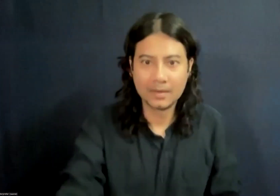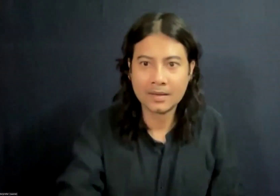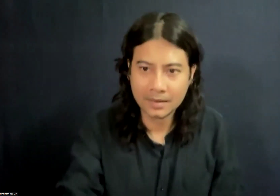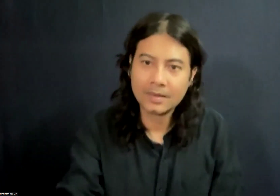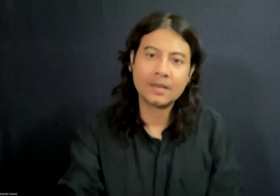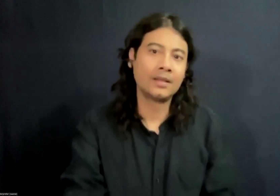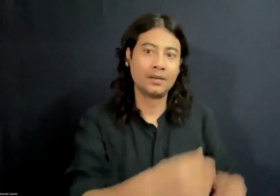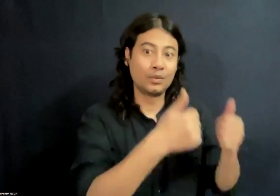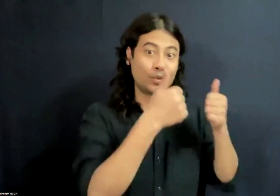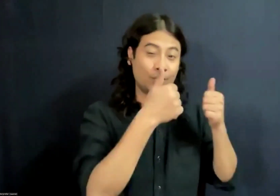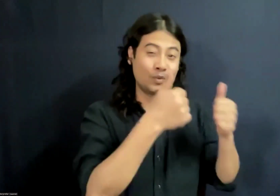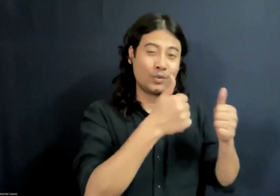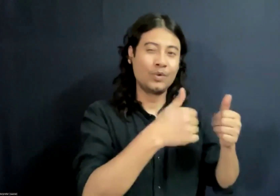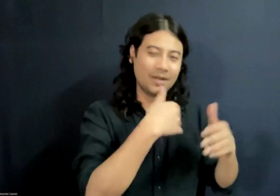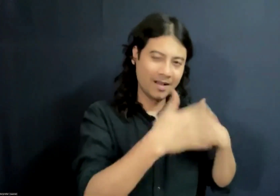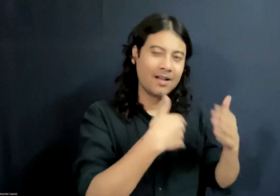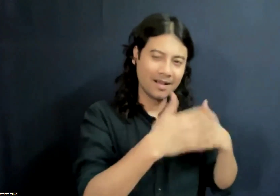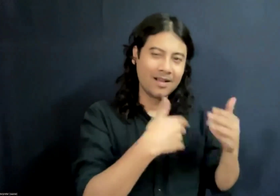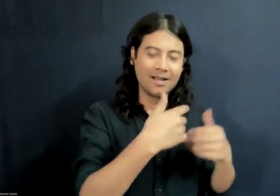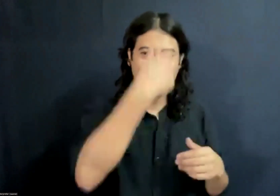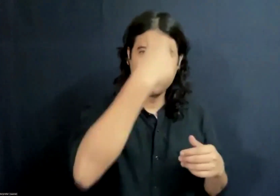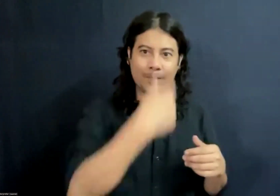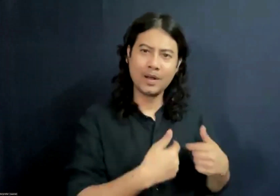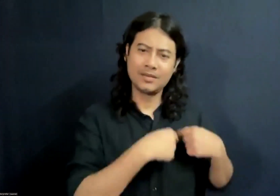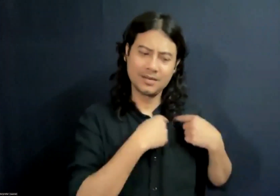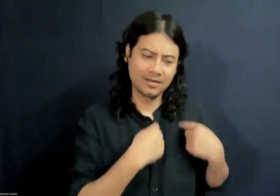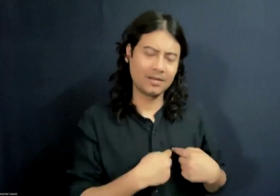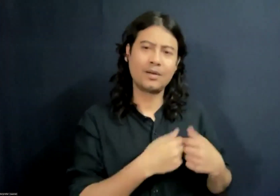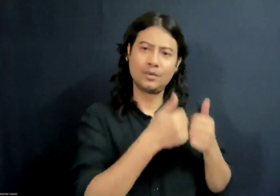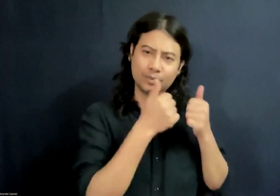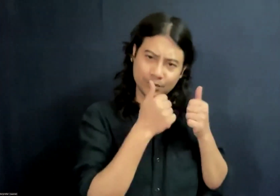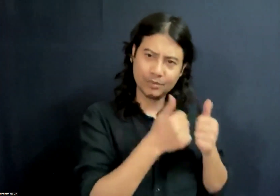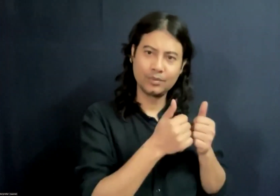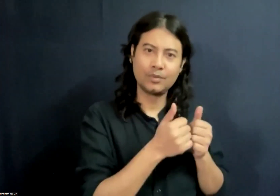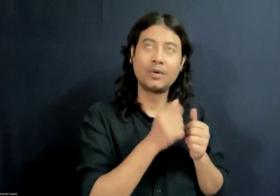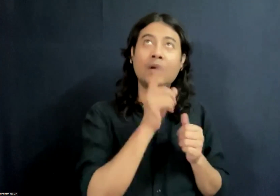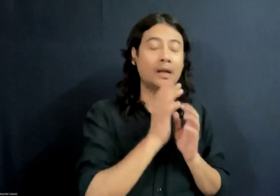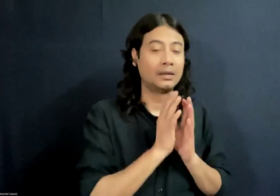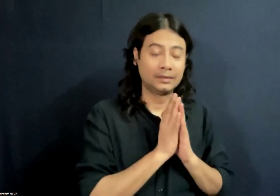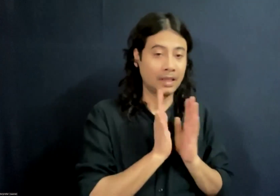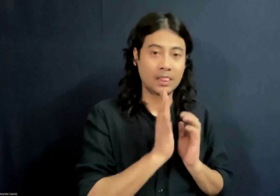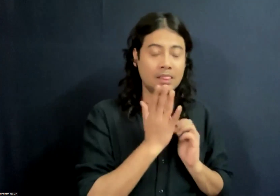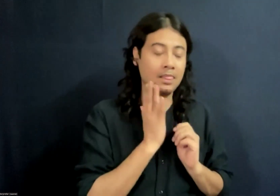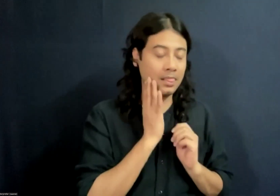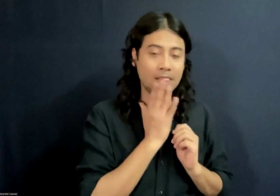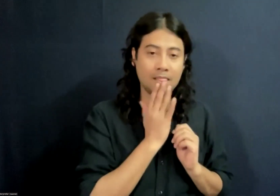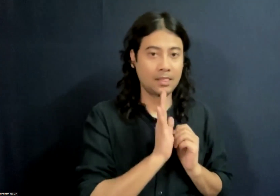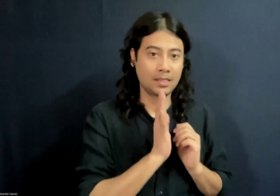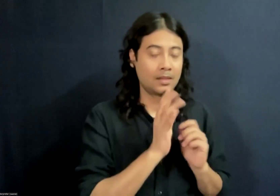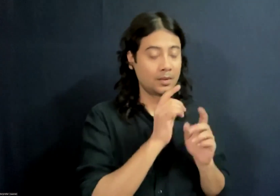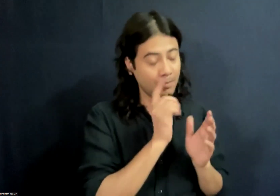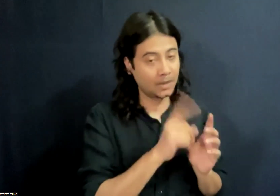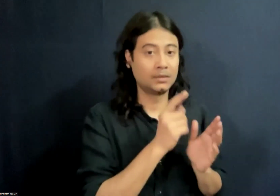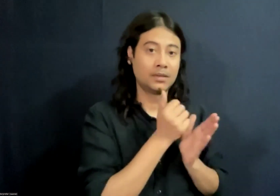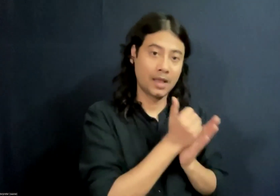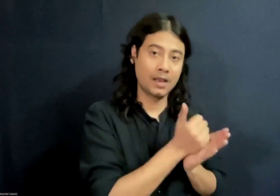In mode of goodness, person is very pious, he's very God conscious, he always thinks good about other people,